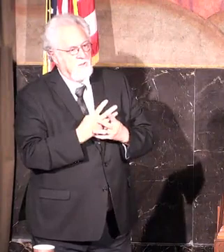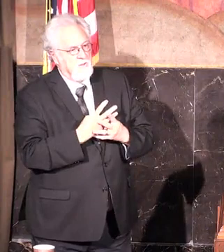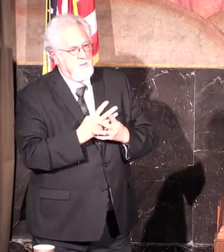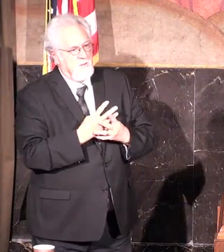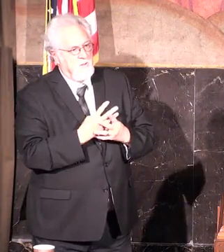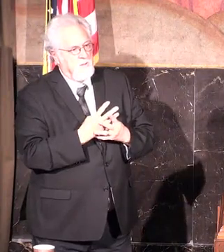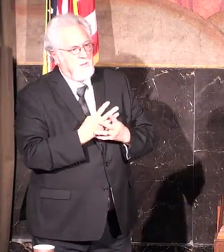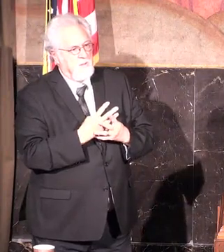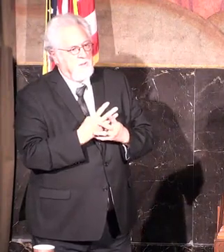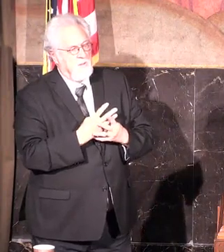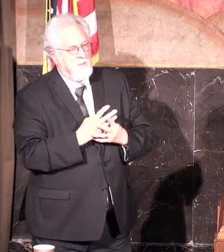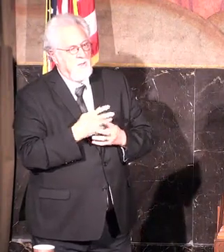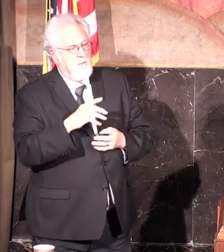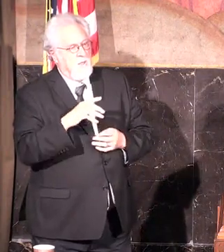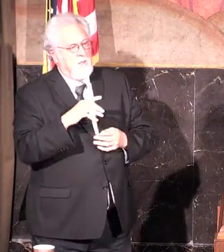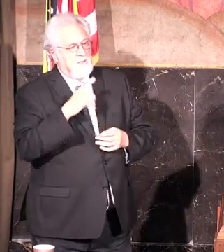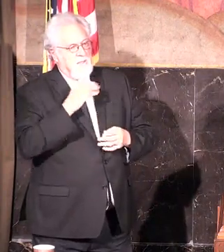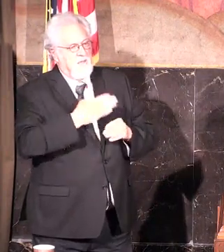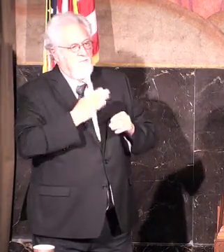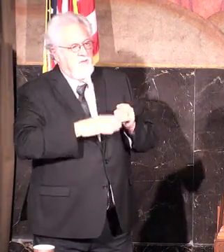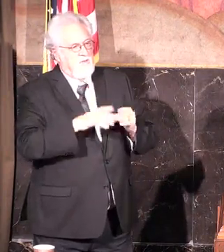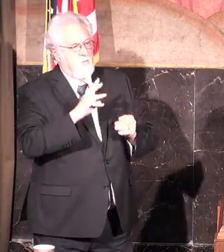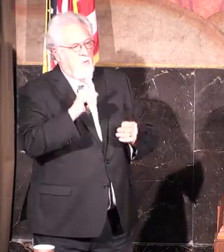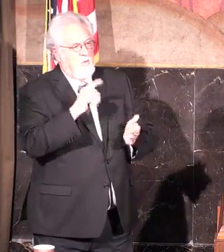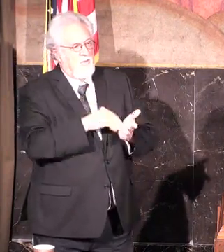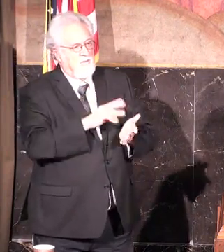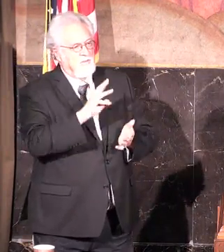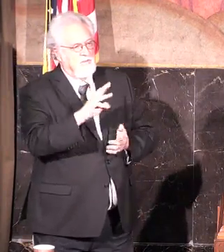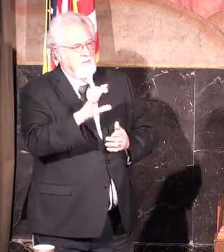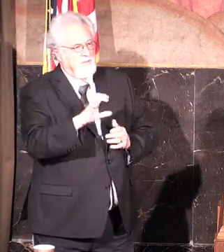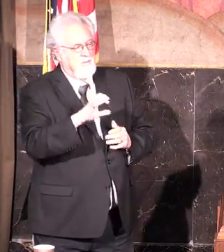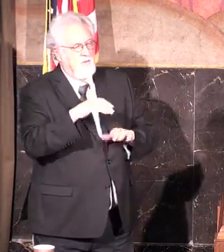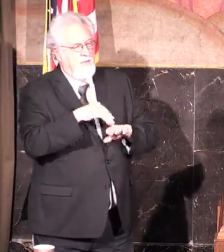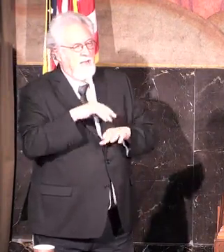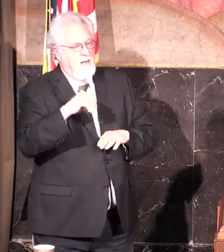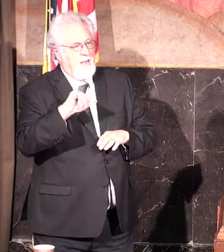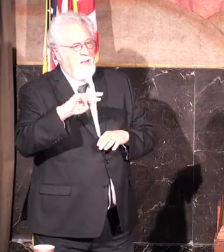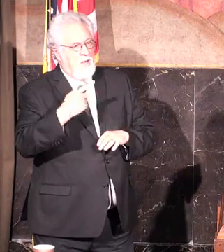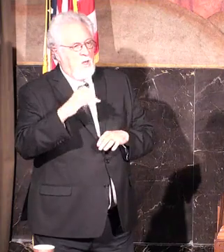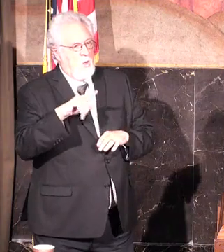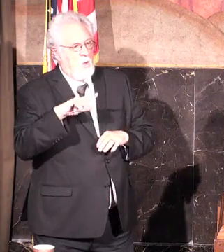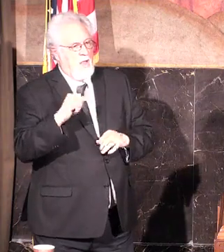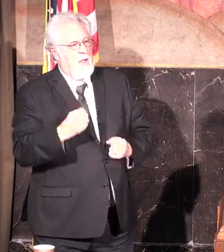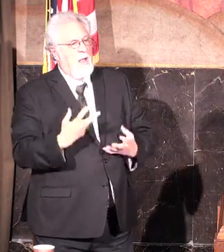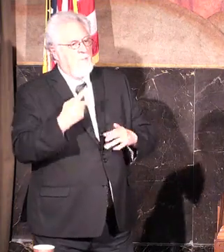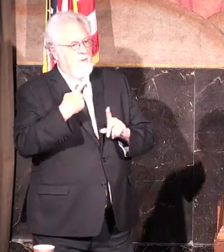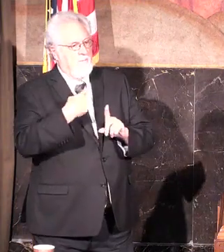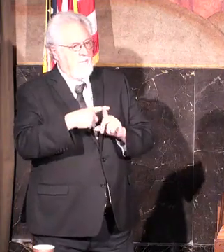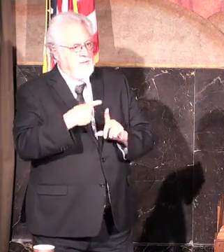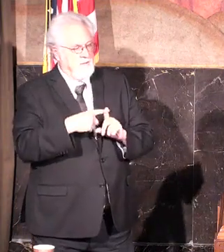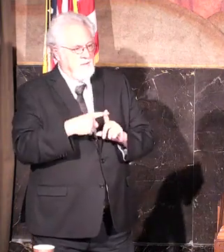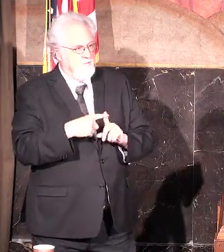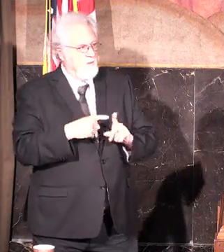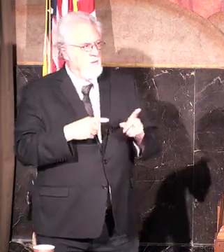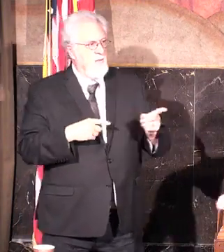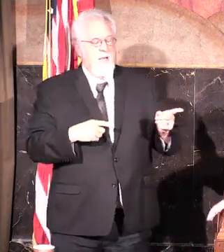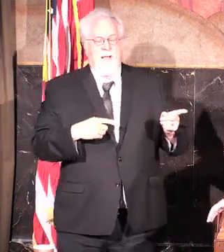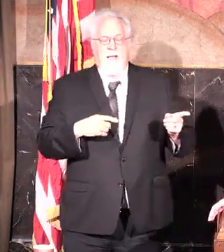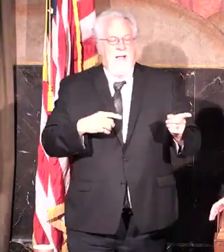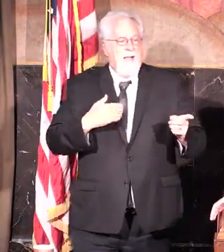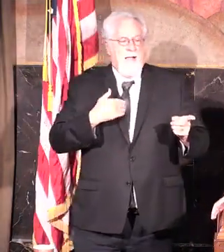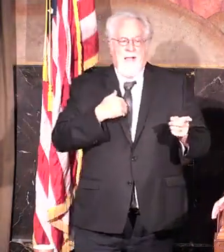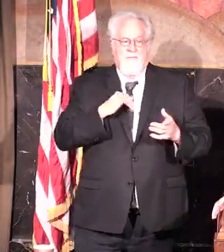almost 1,500 tests have been completed at Angola. How many positives did that produce, and what was the time frame? Yeah, I